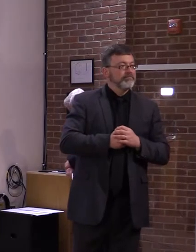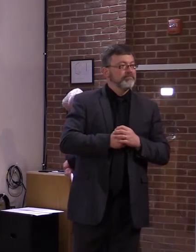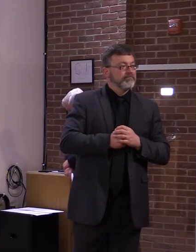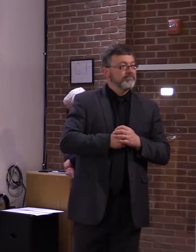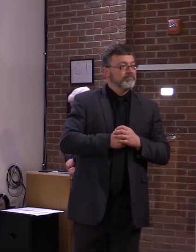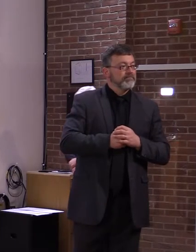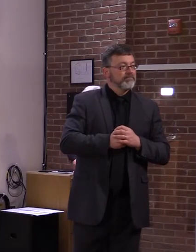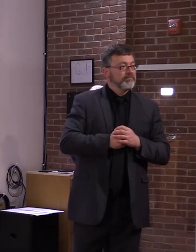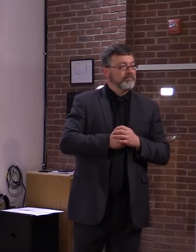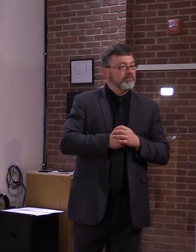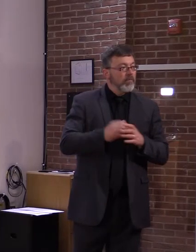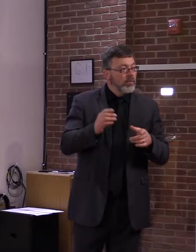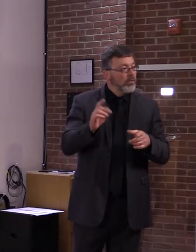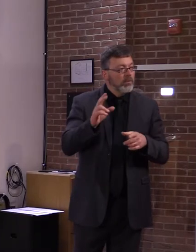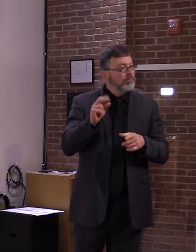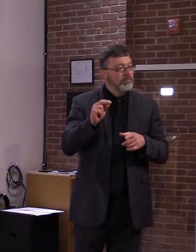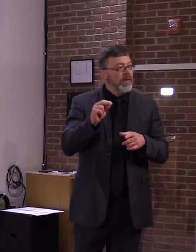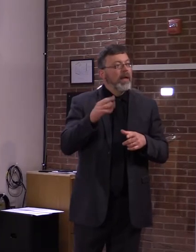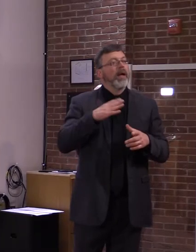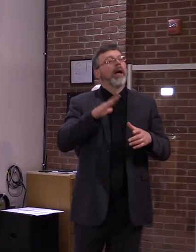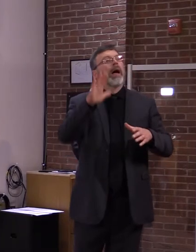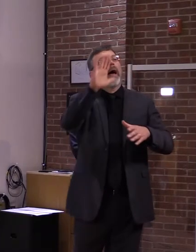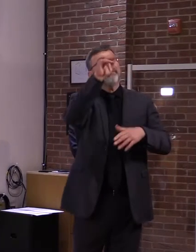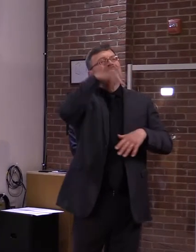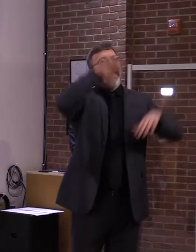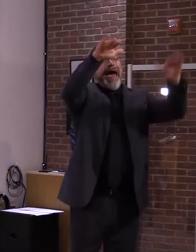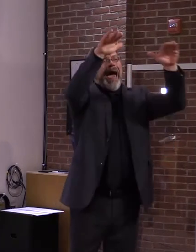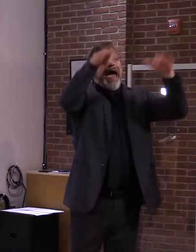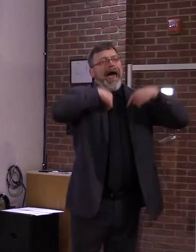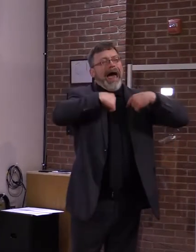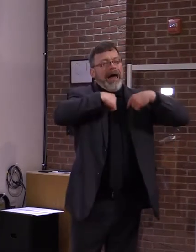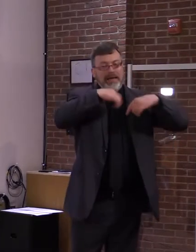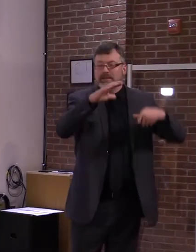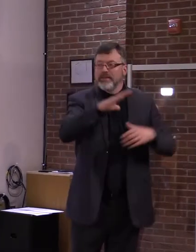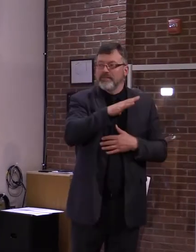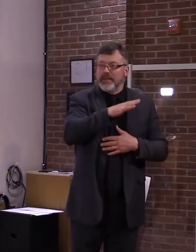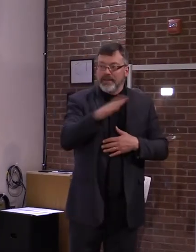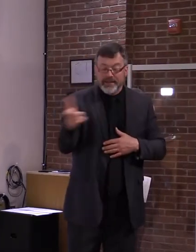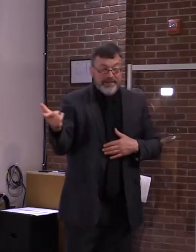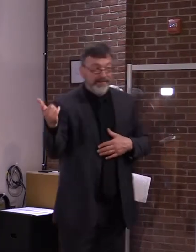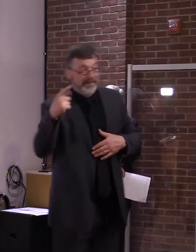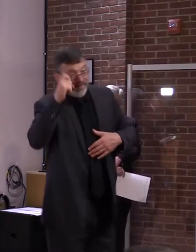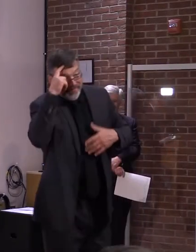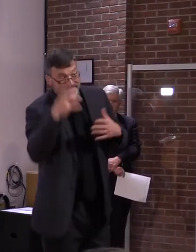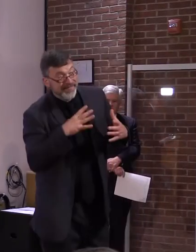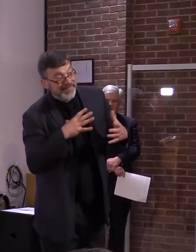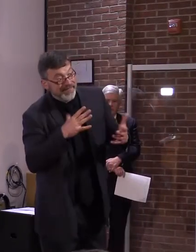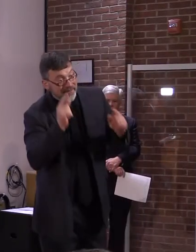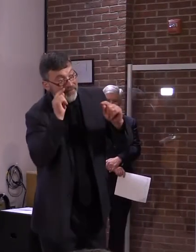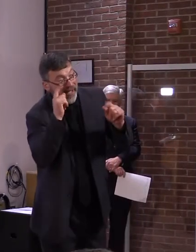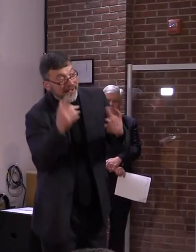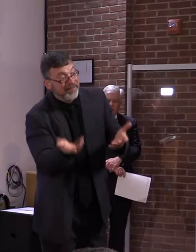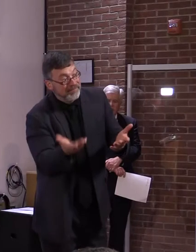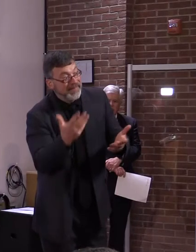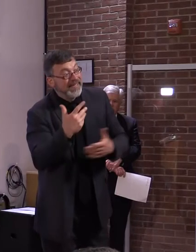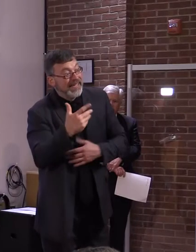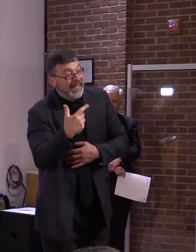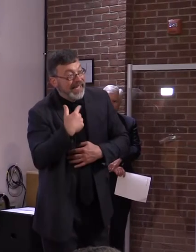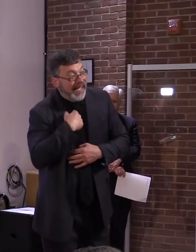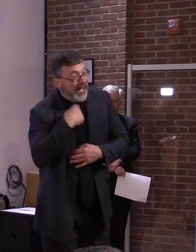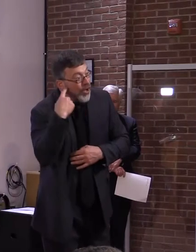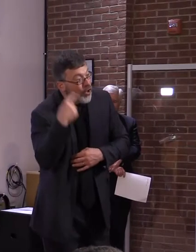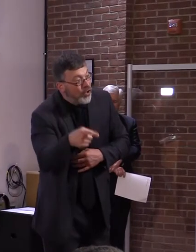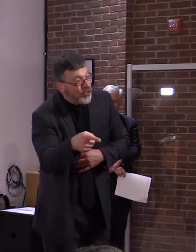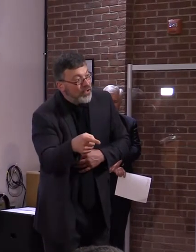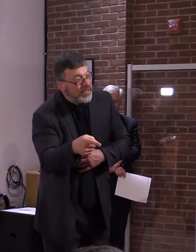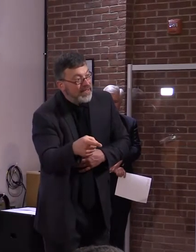Oops, sorry. Oh, there you go. That's not Thanks, Lisa. Jason. Lisa, I'm here. I think I heard Stuart, so we'll go to